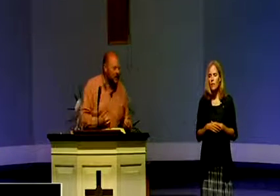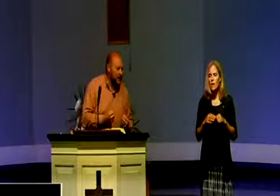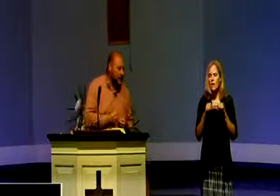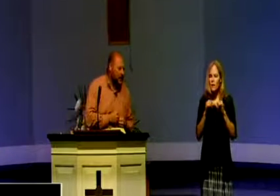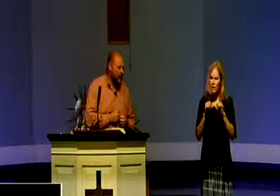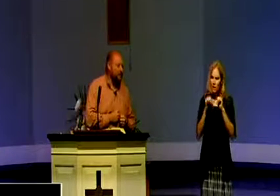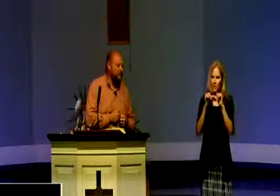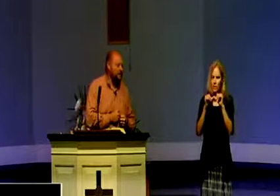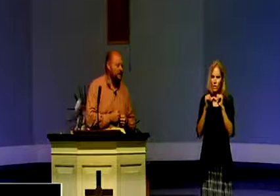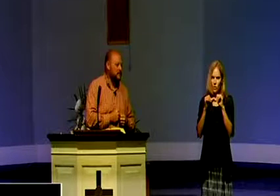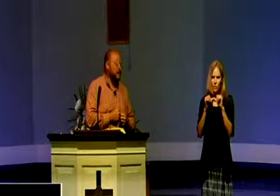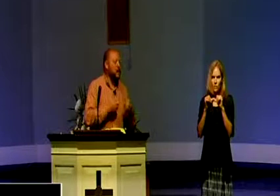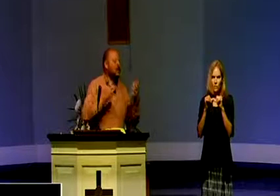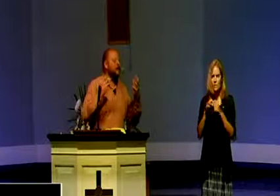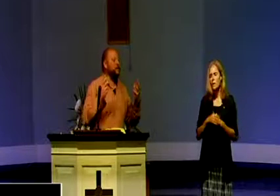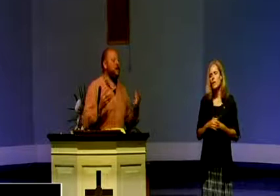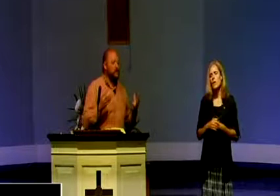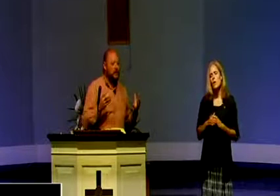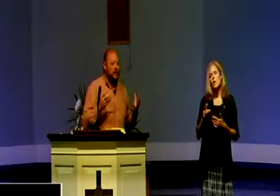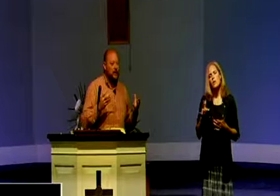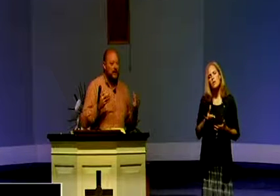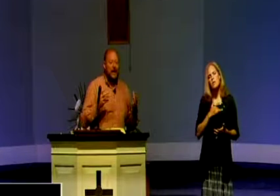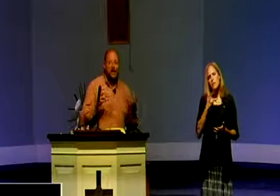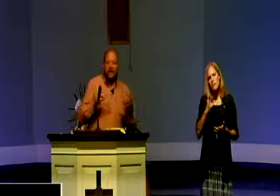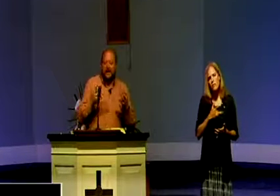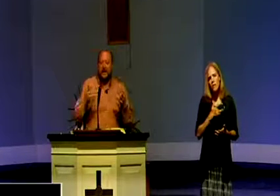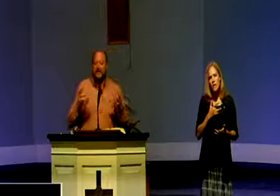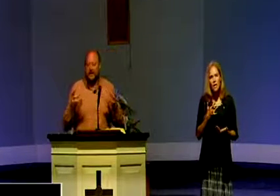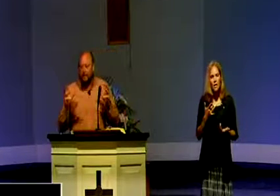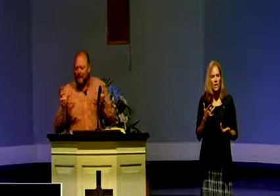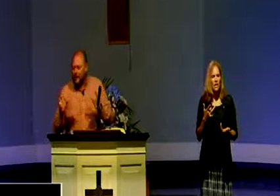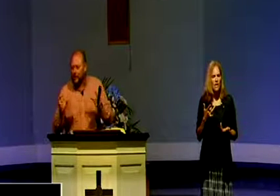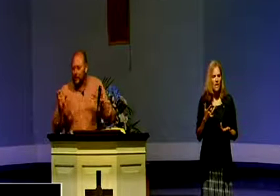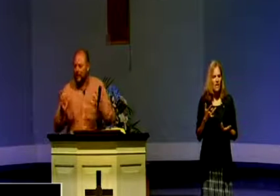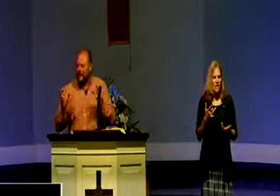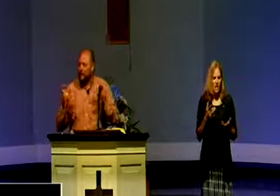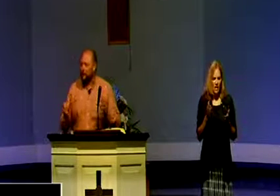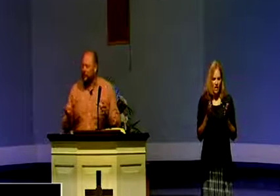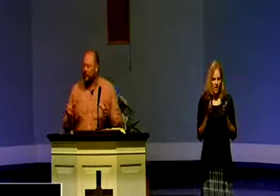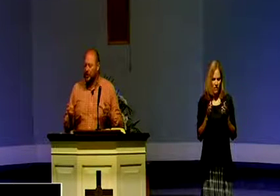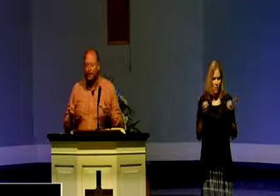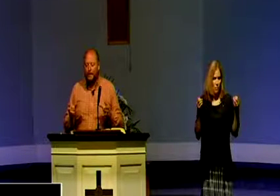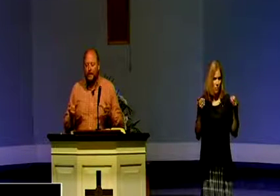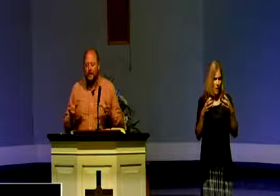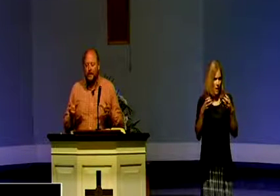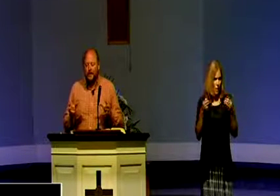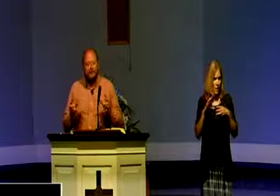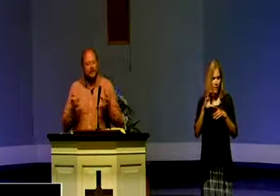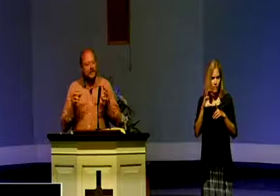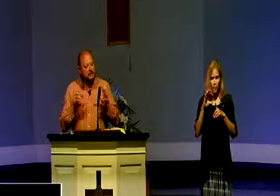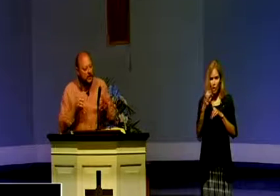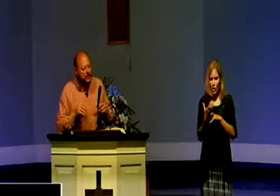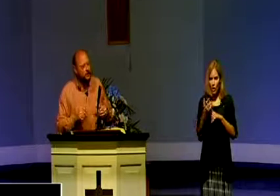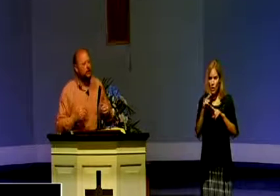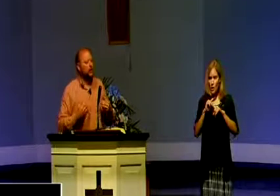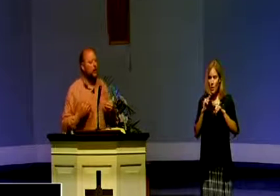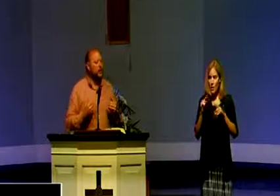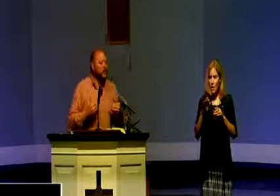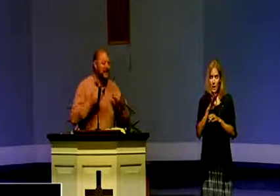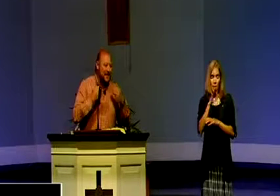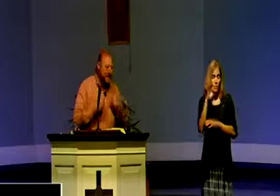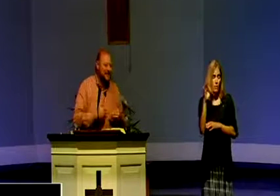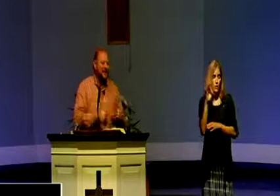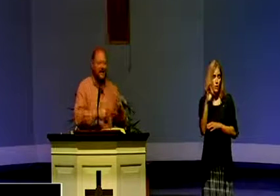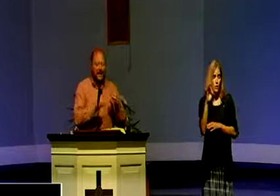on keeping on. And we may feel like we live in a microwave culture, but spiritual